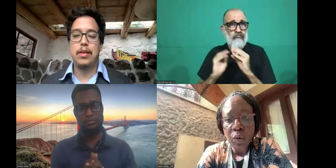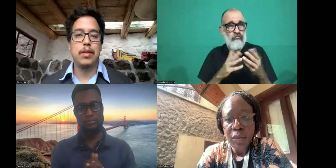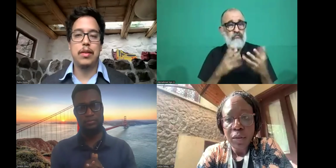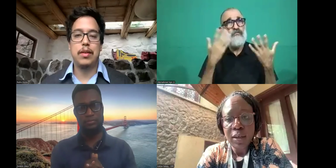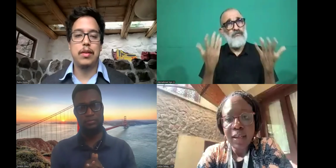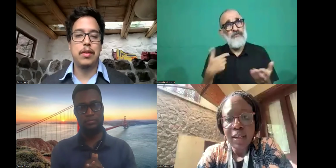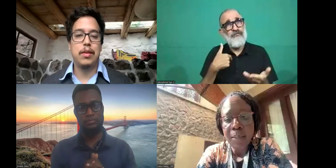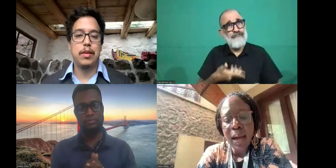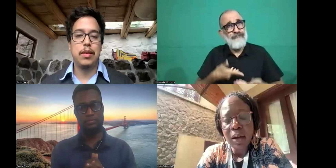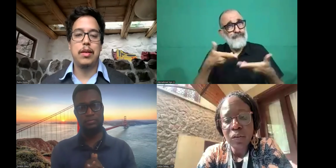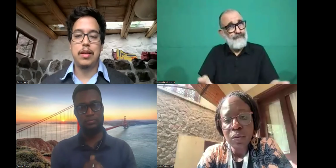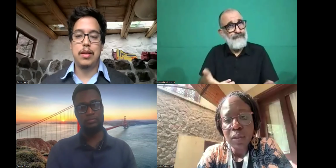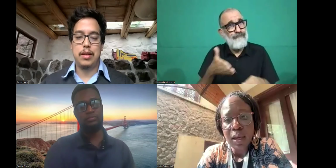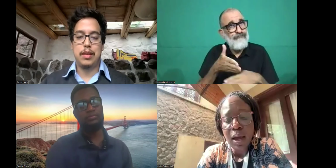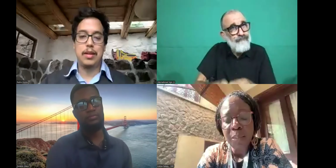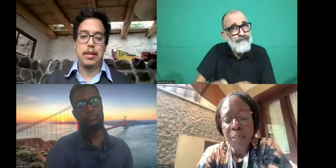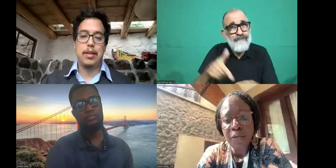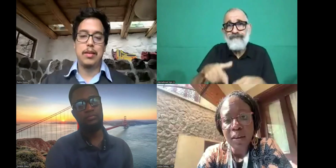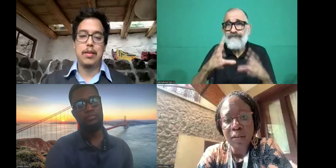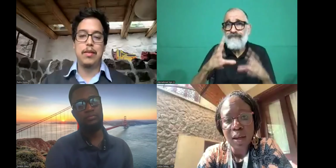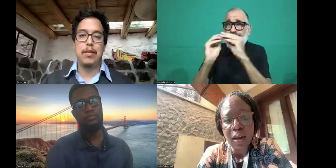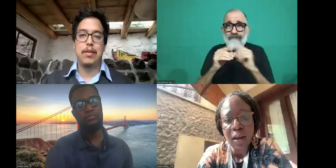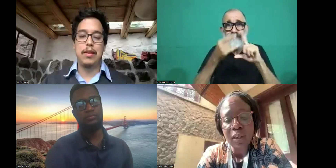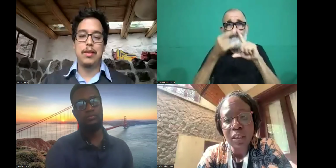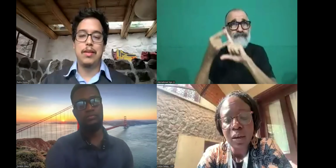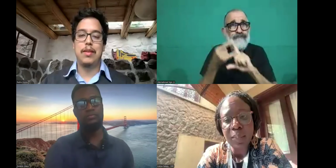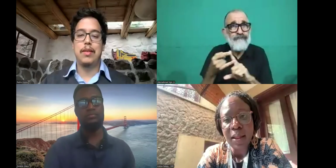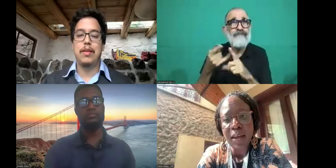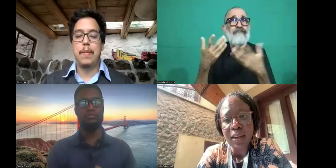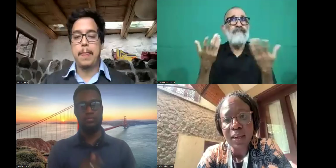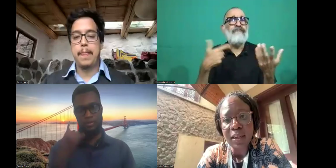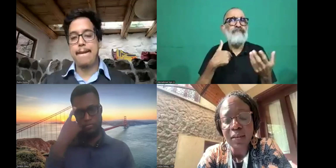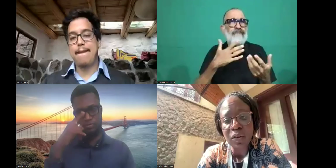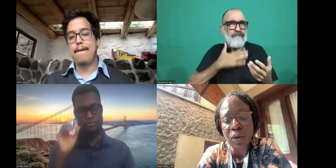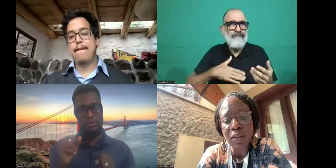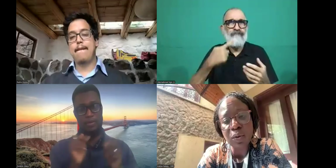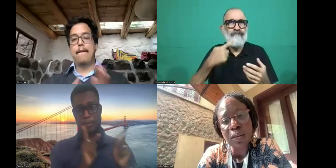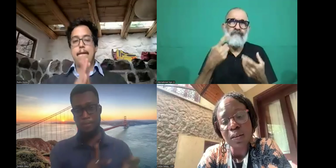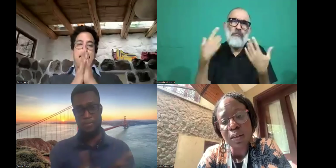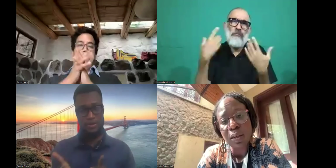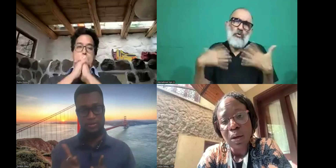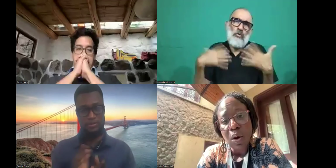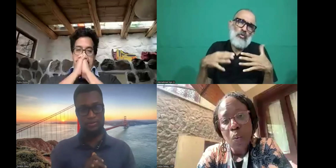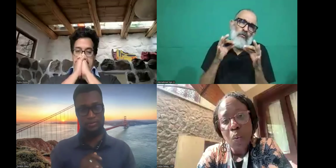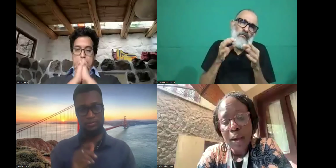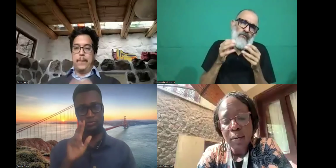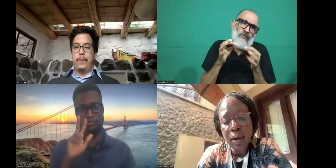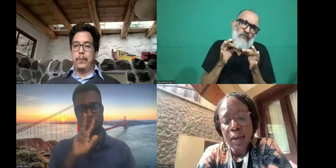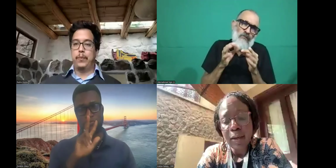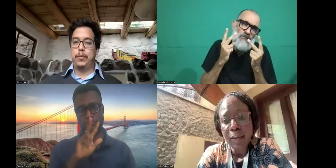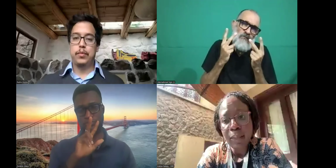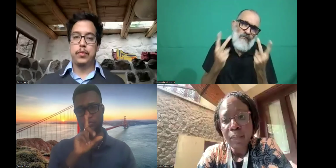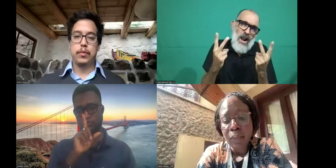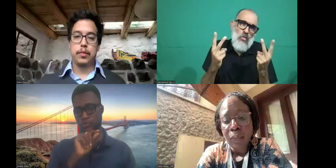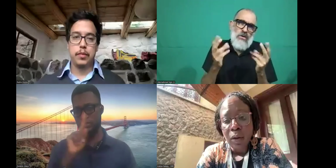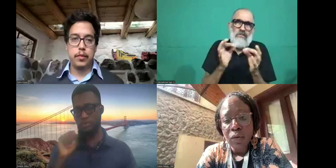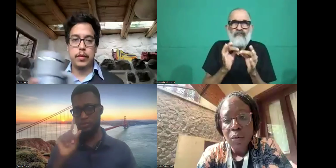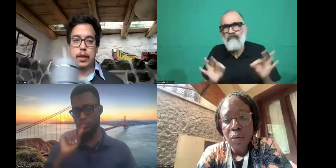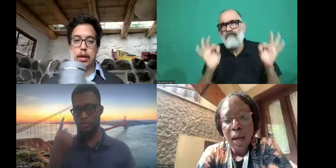and growth, dating back to the previous strategic plan that ended in 2021.